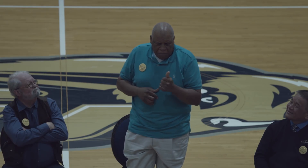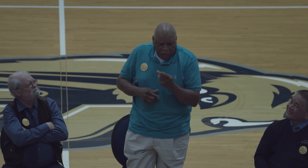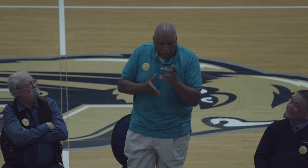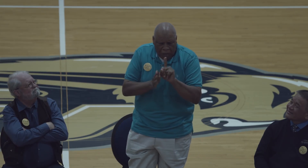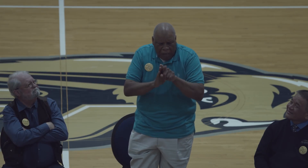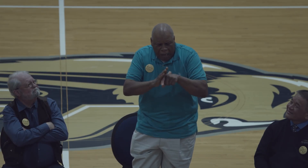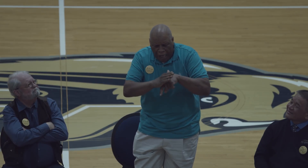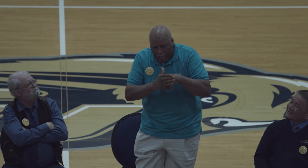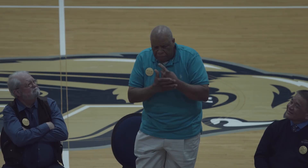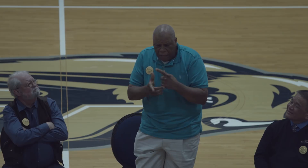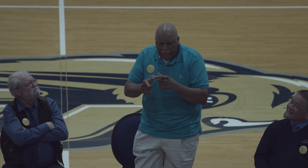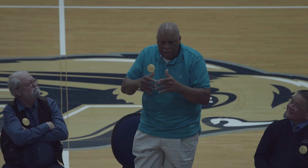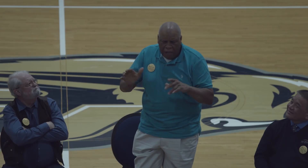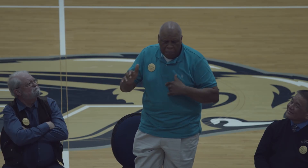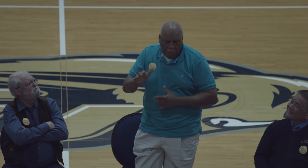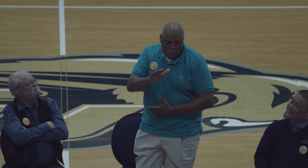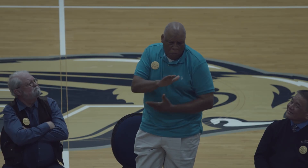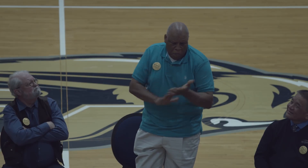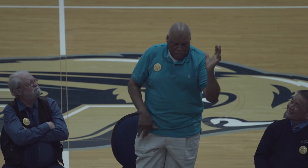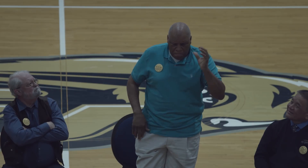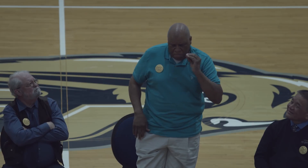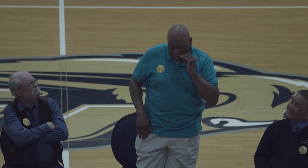And I listened, and I stayed for a few hours.